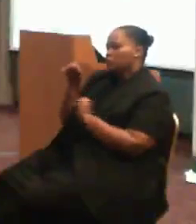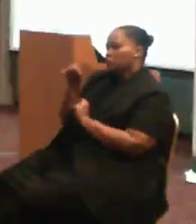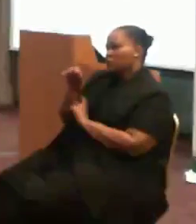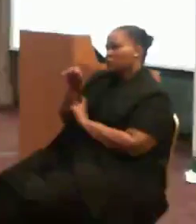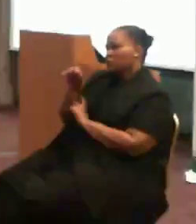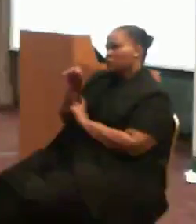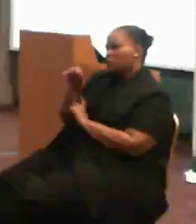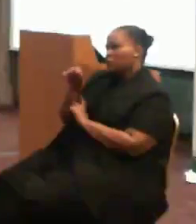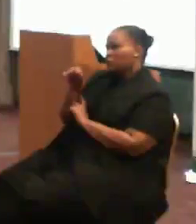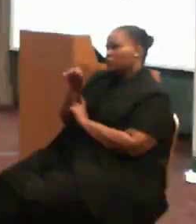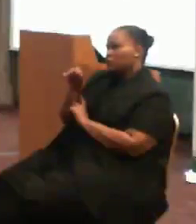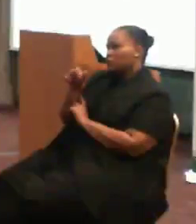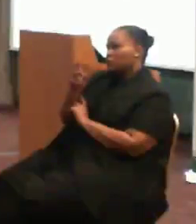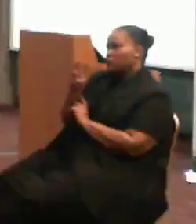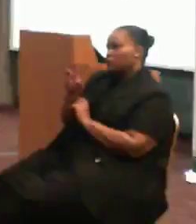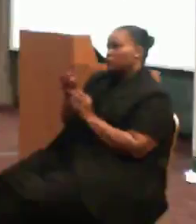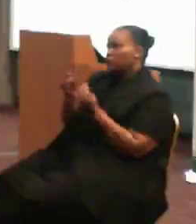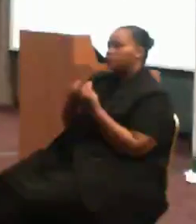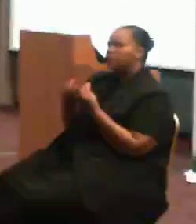there's something is wrong there.